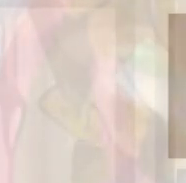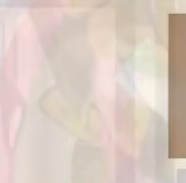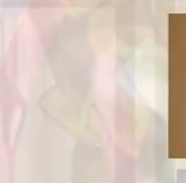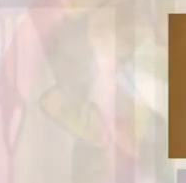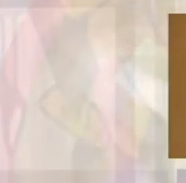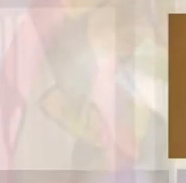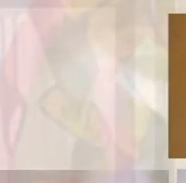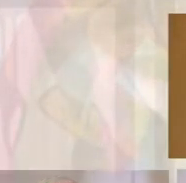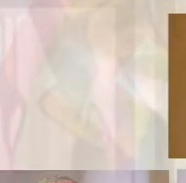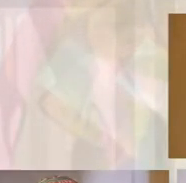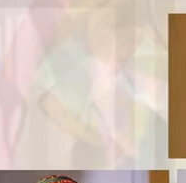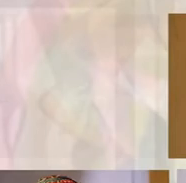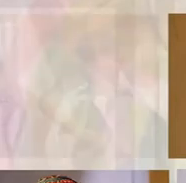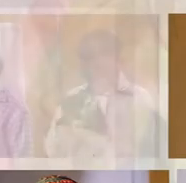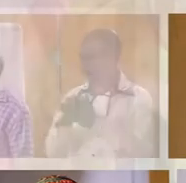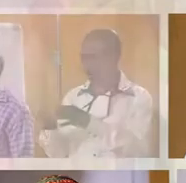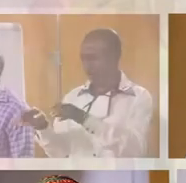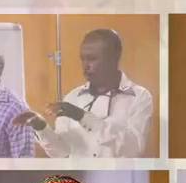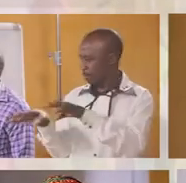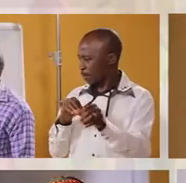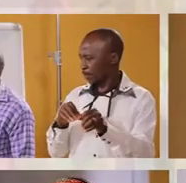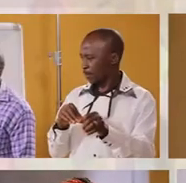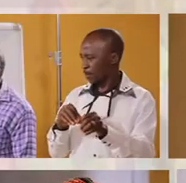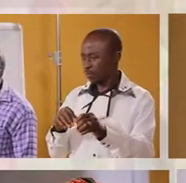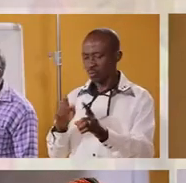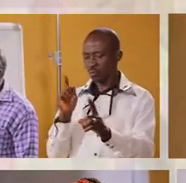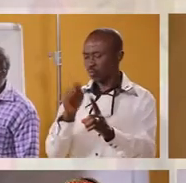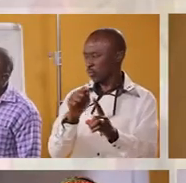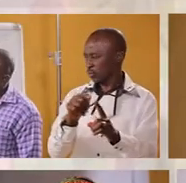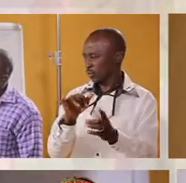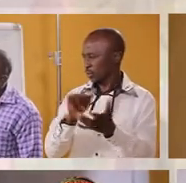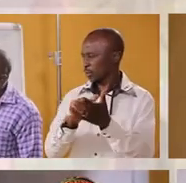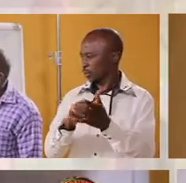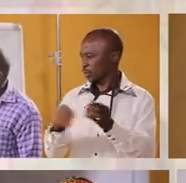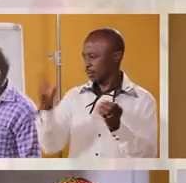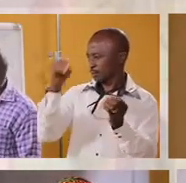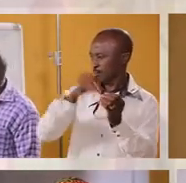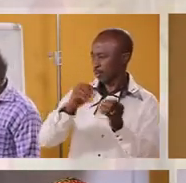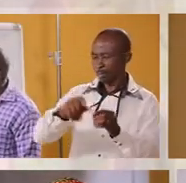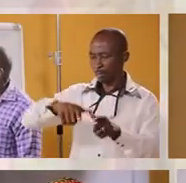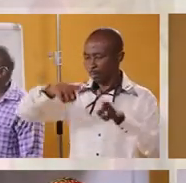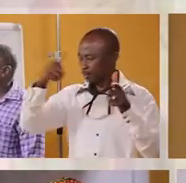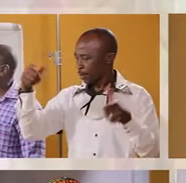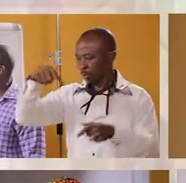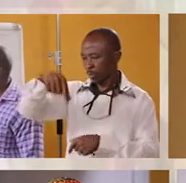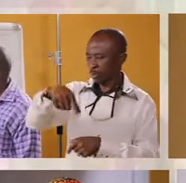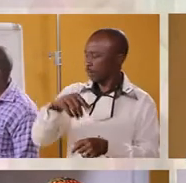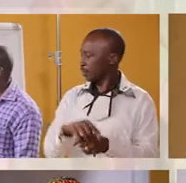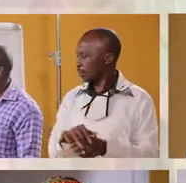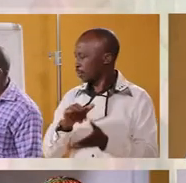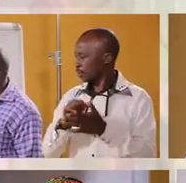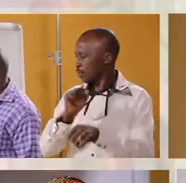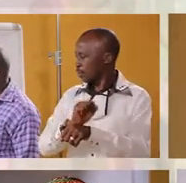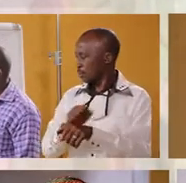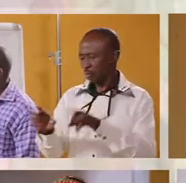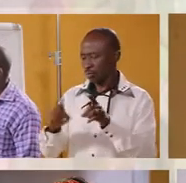move to the next point, we should ensure that whatever we see is clear. That means work is